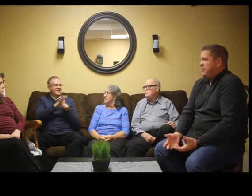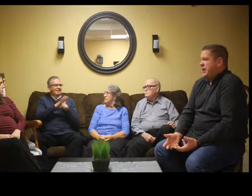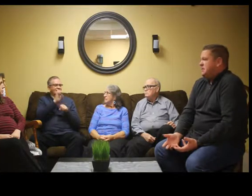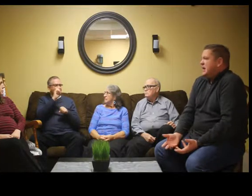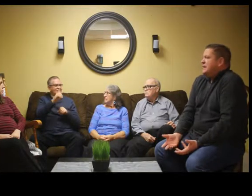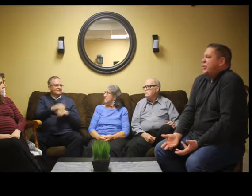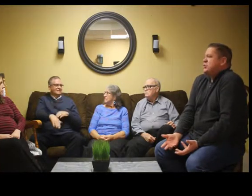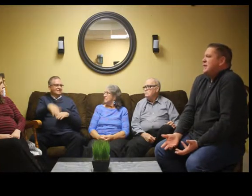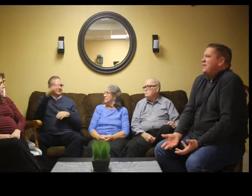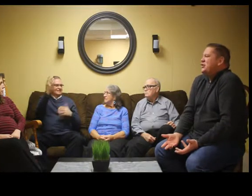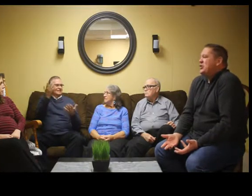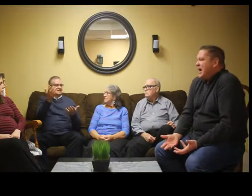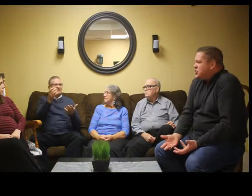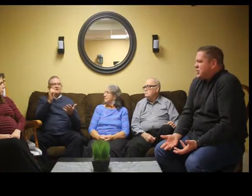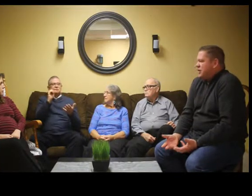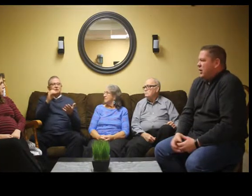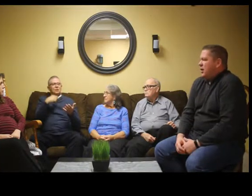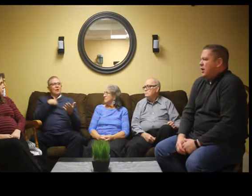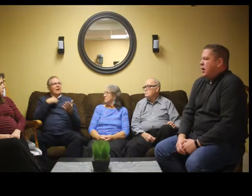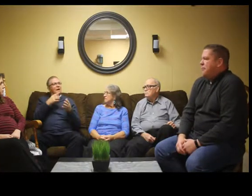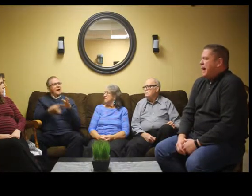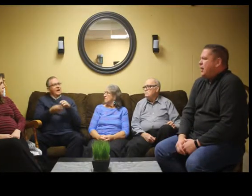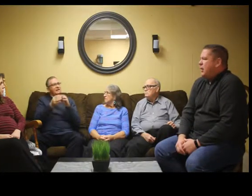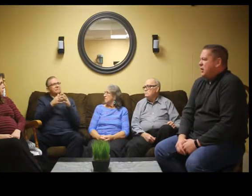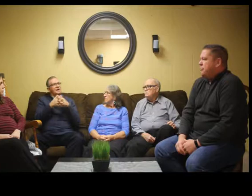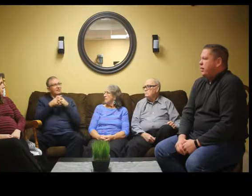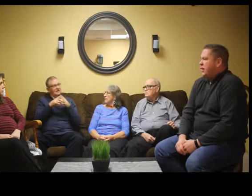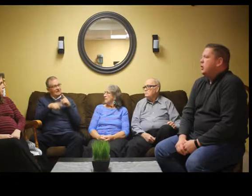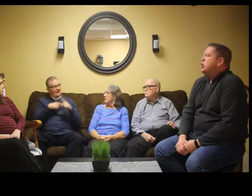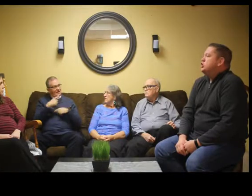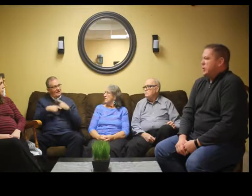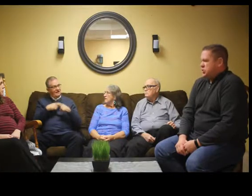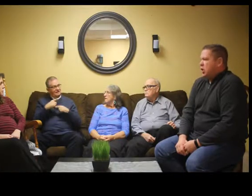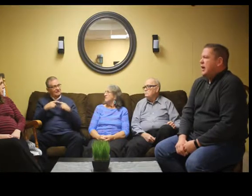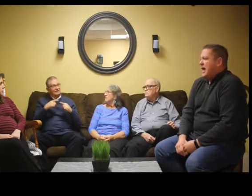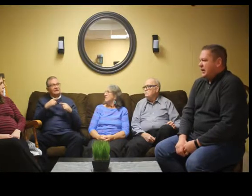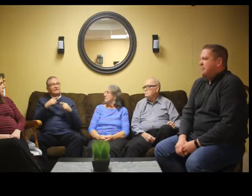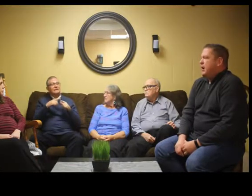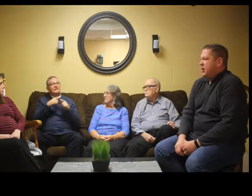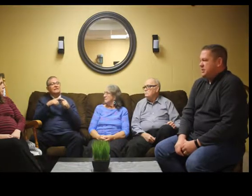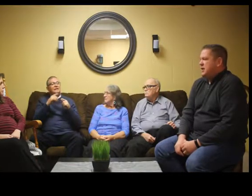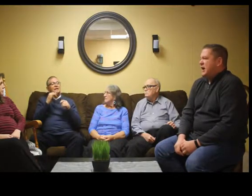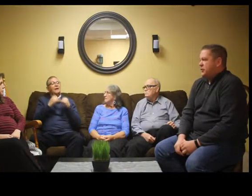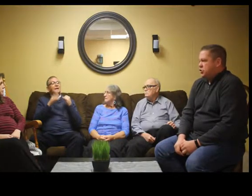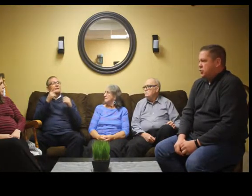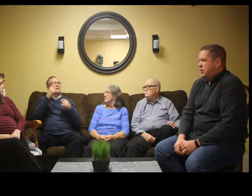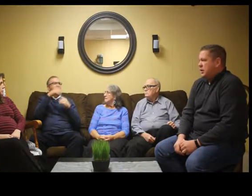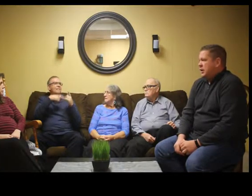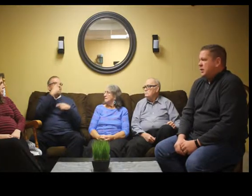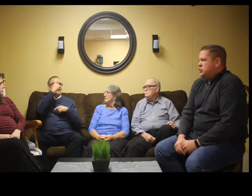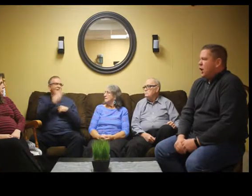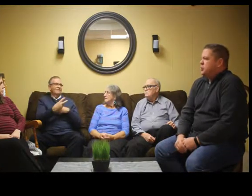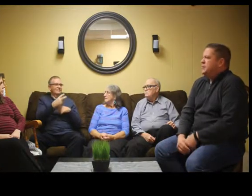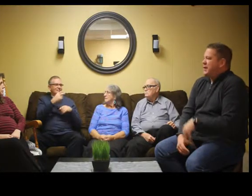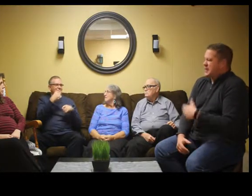means. There wasn't enough education in their background and upbringing. So I started adding American sign language to it. So it almost becomes